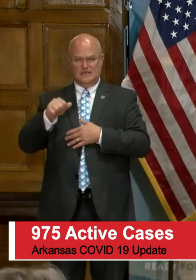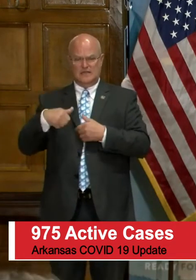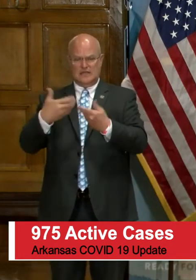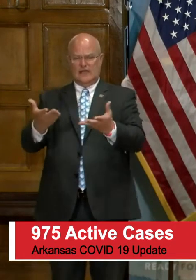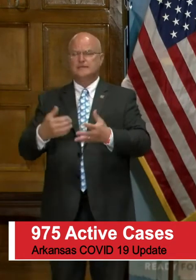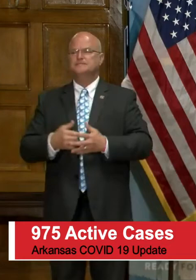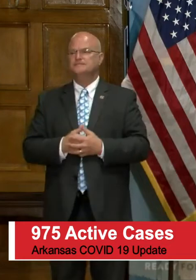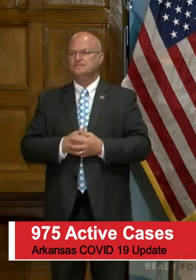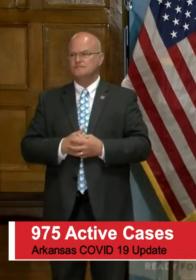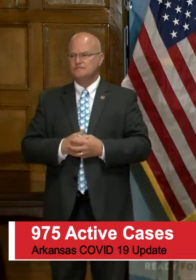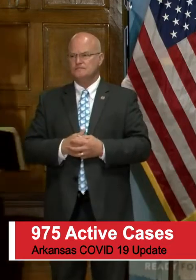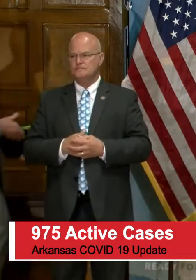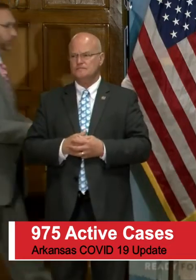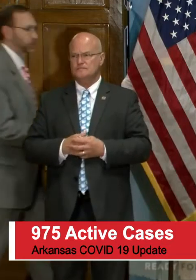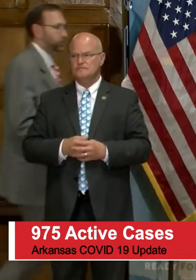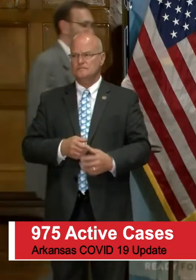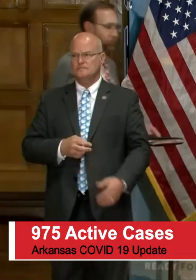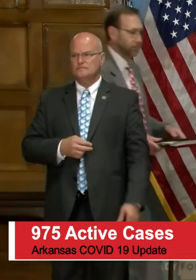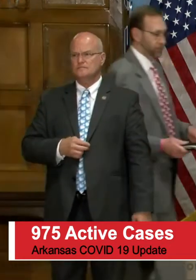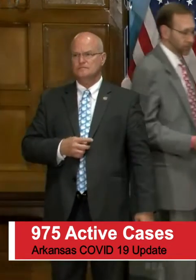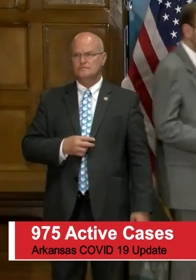yesterday. Smith.